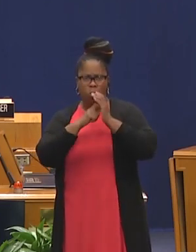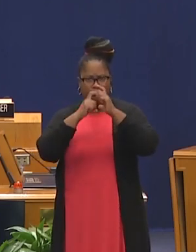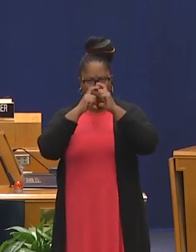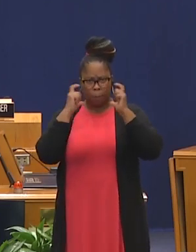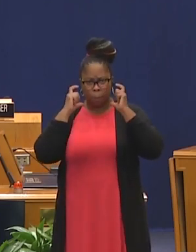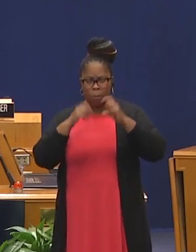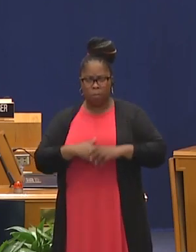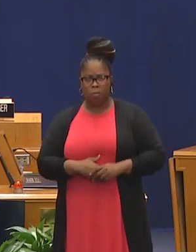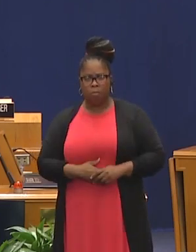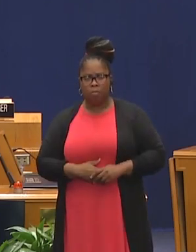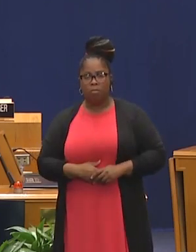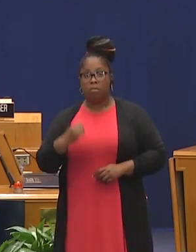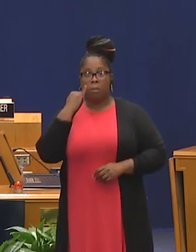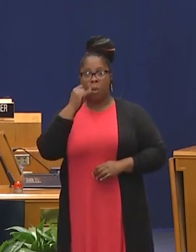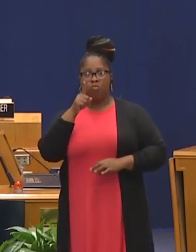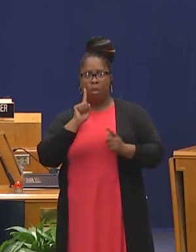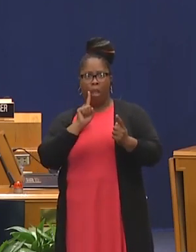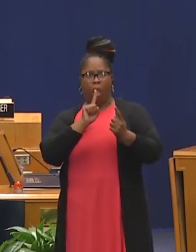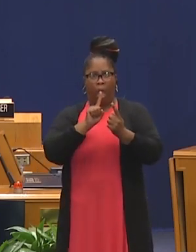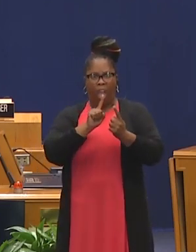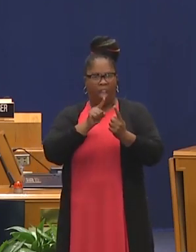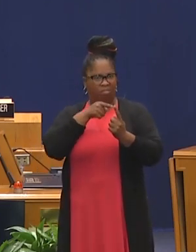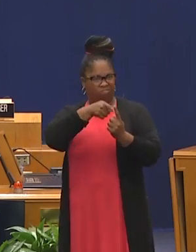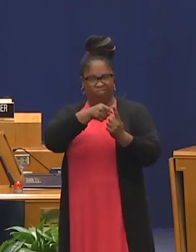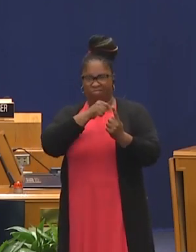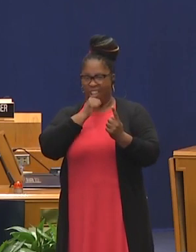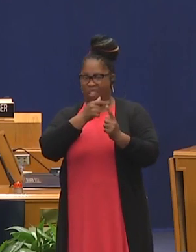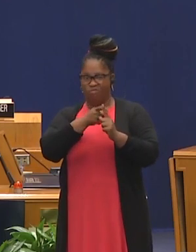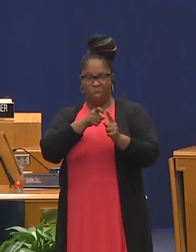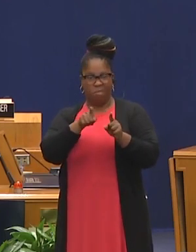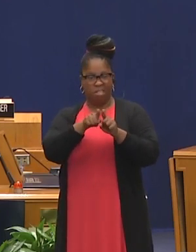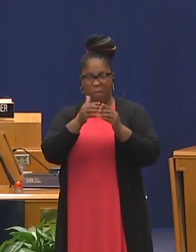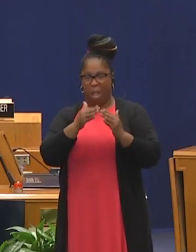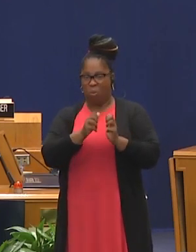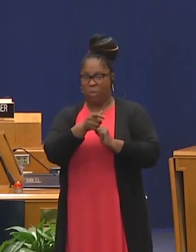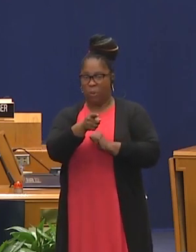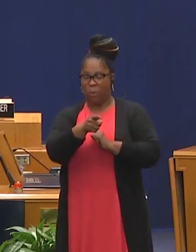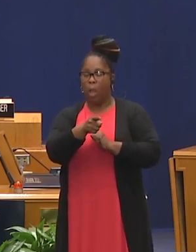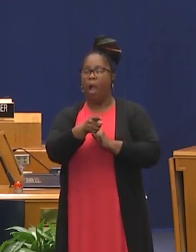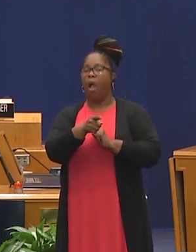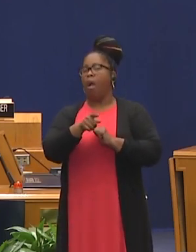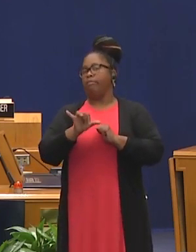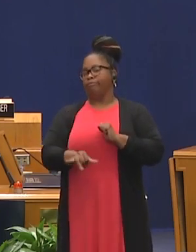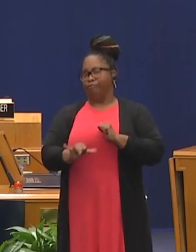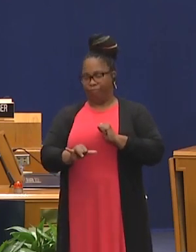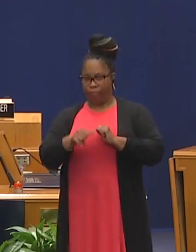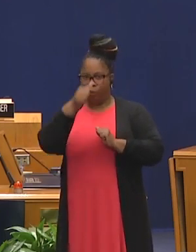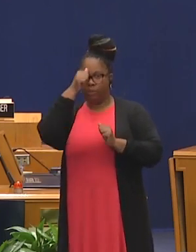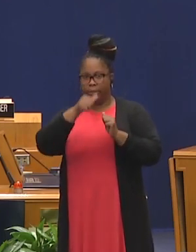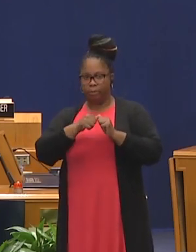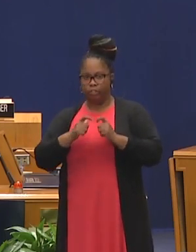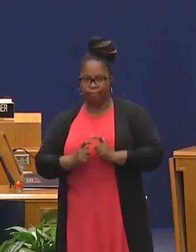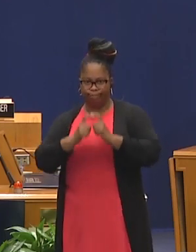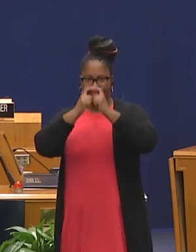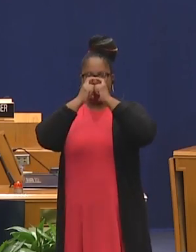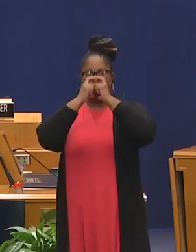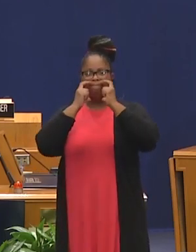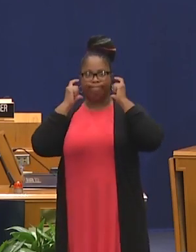not in your household, a member of your household, please remember to put on your clean cloth face